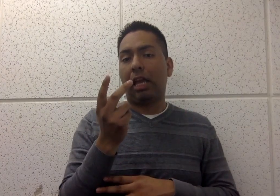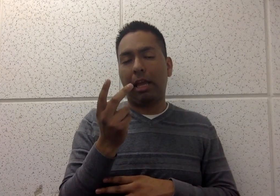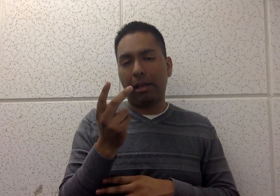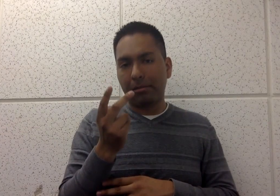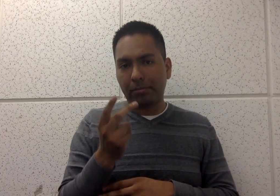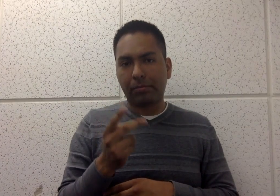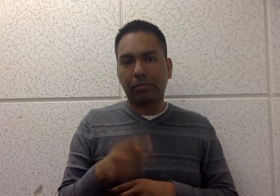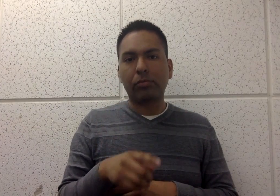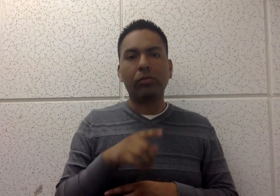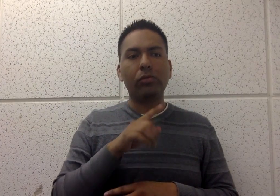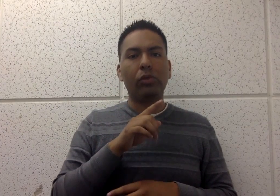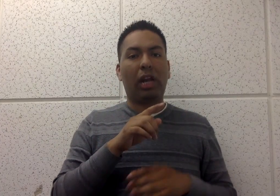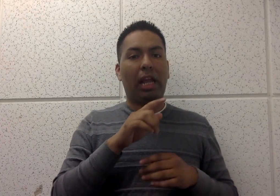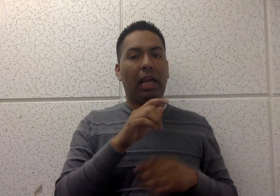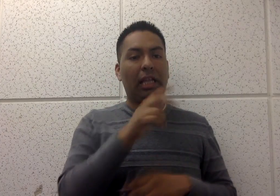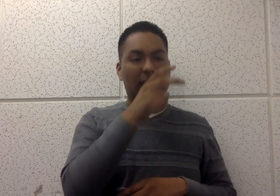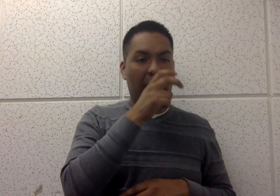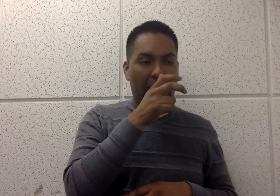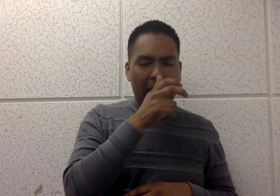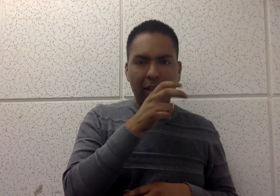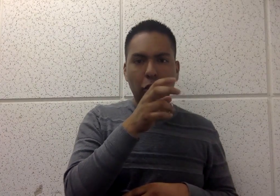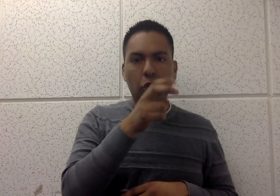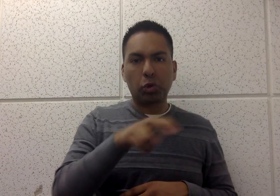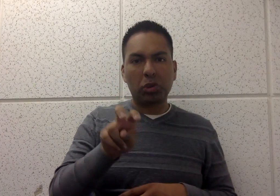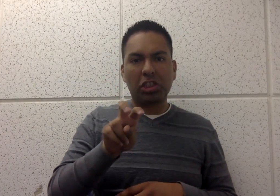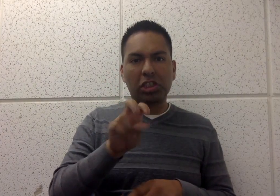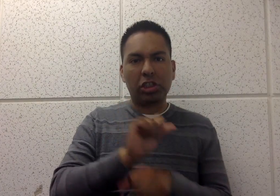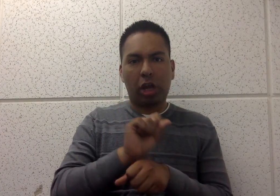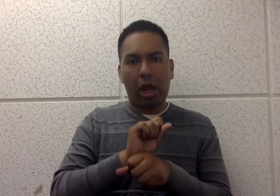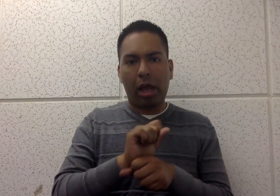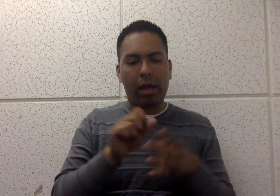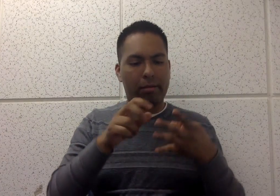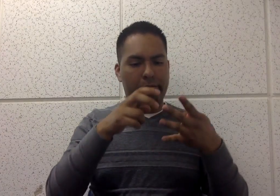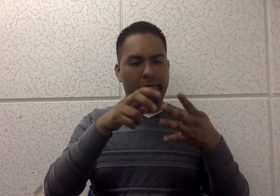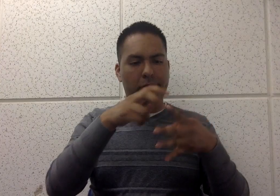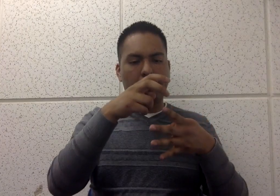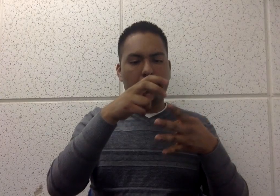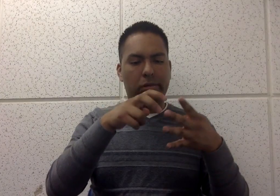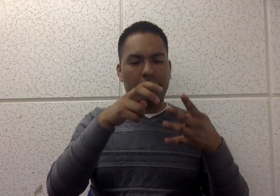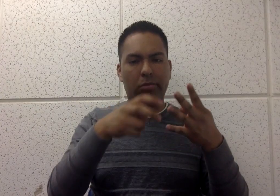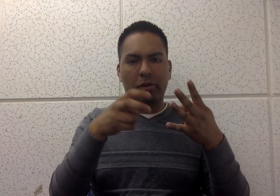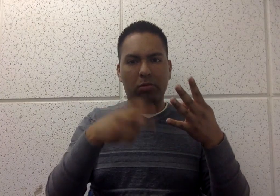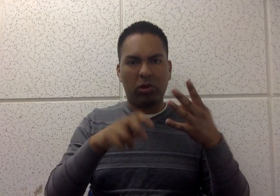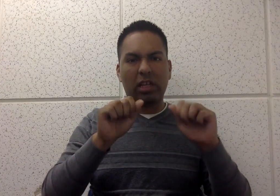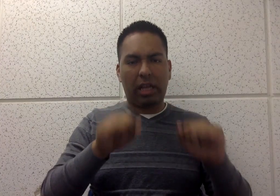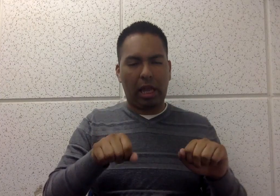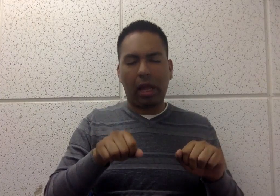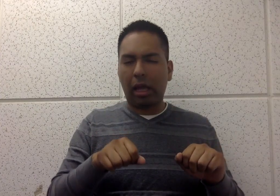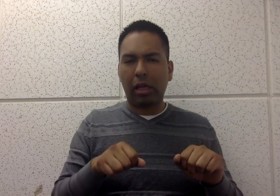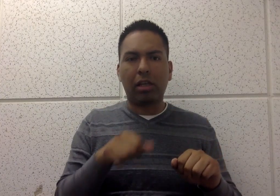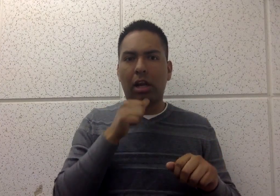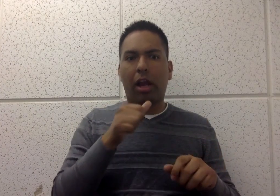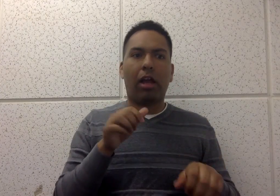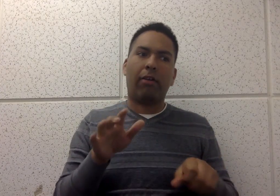actually switch tasks. The same ant doesn't do the same task over and over its whole life. So for example, if I put out extra food,